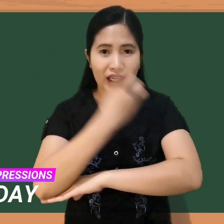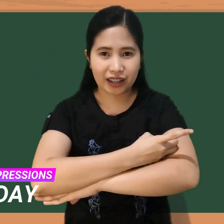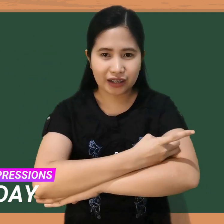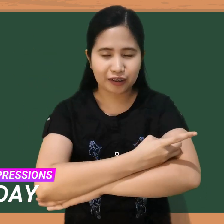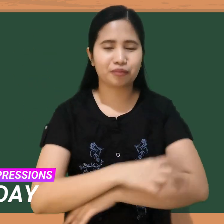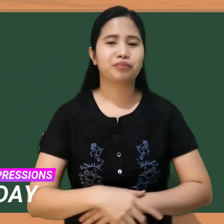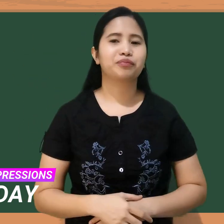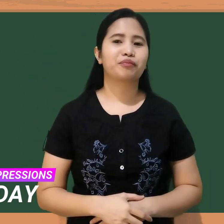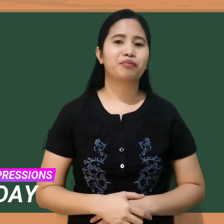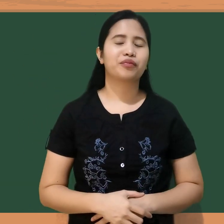Today.